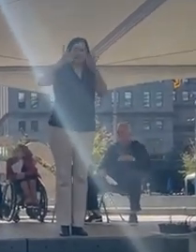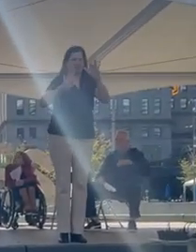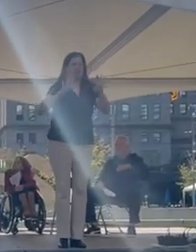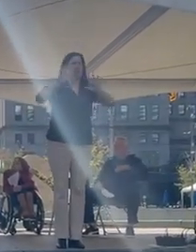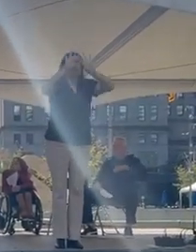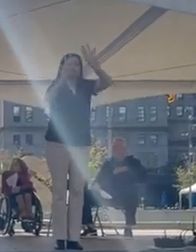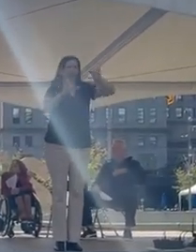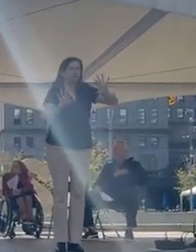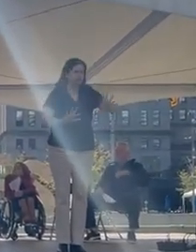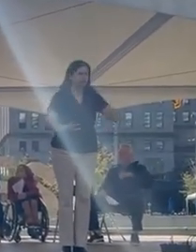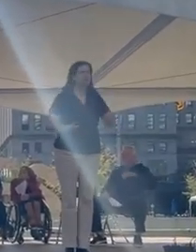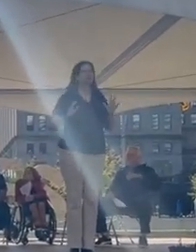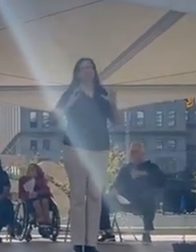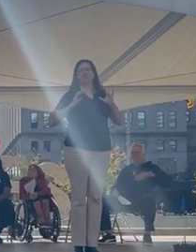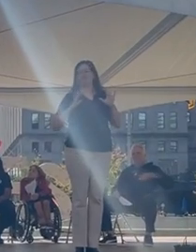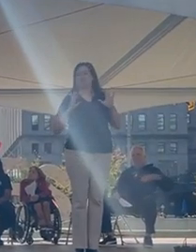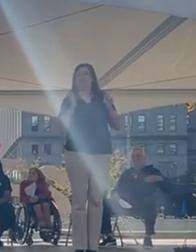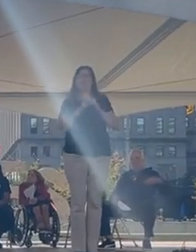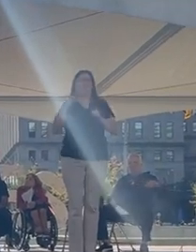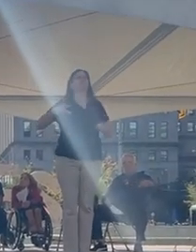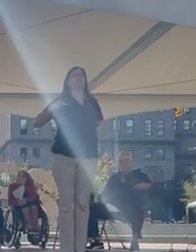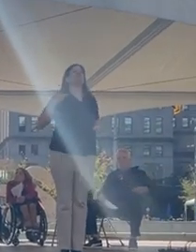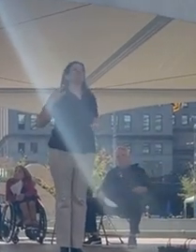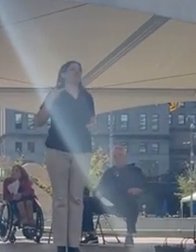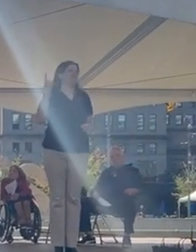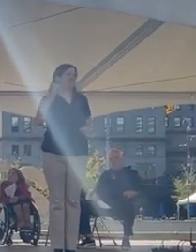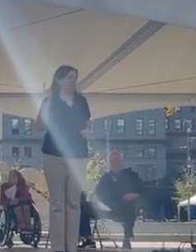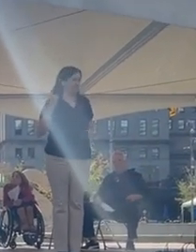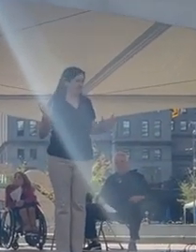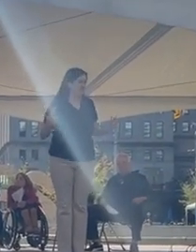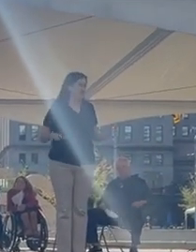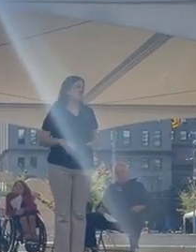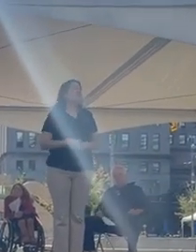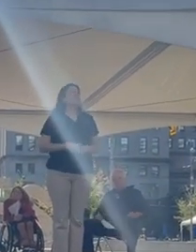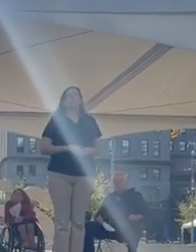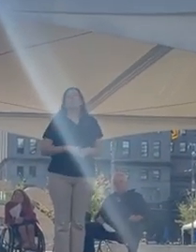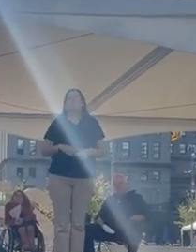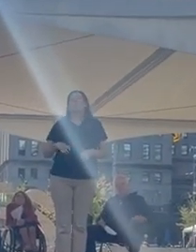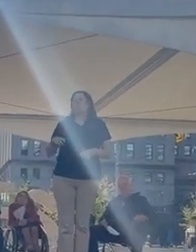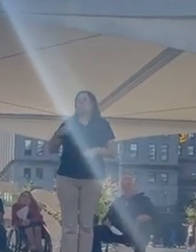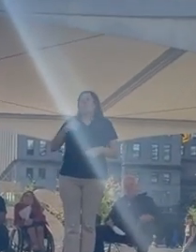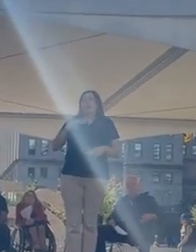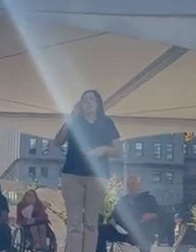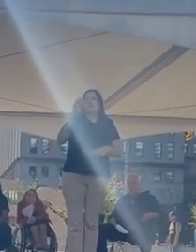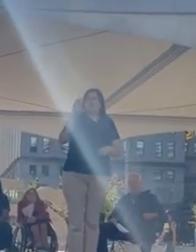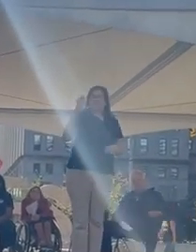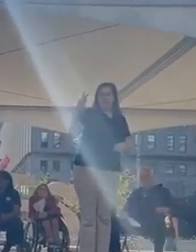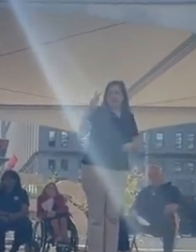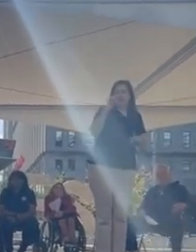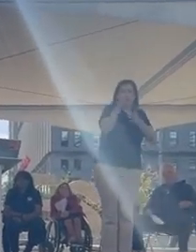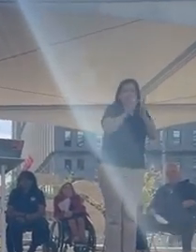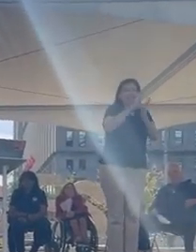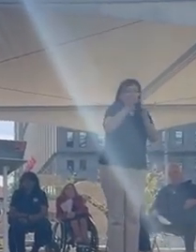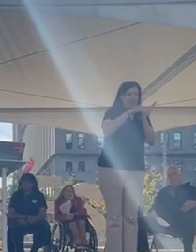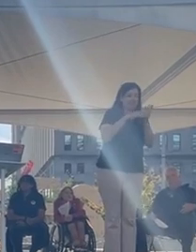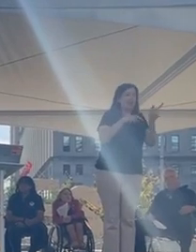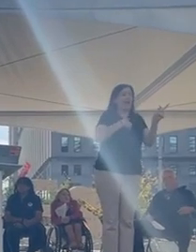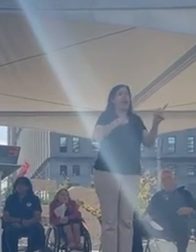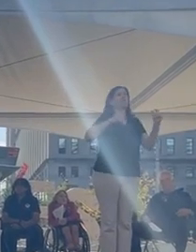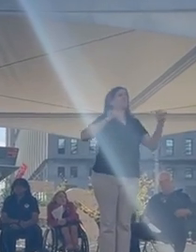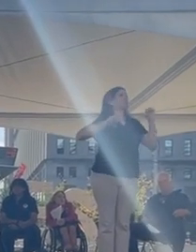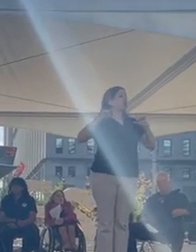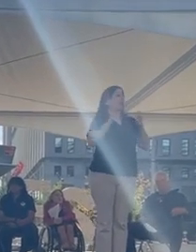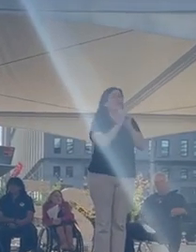dive right into them, and they make you feel. I've got the Beck Art Center. Right now I have a show